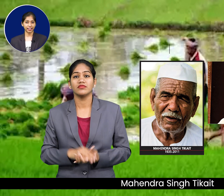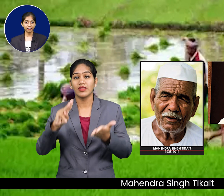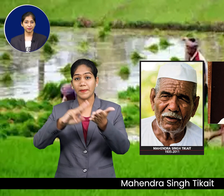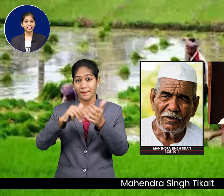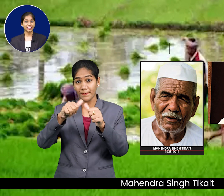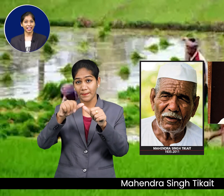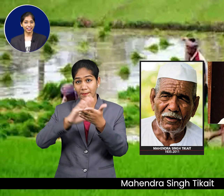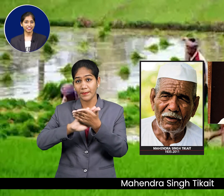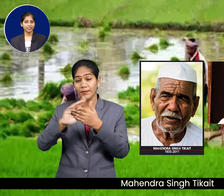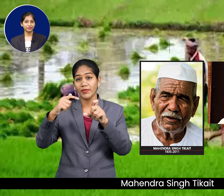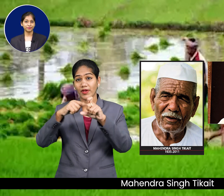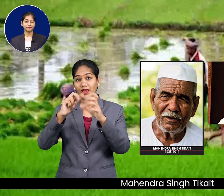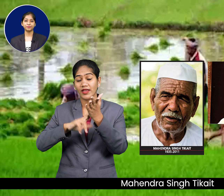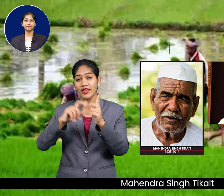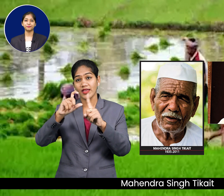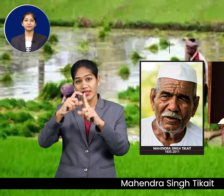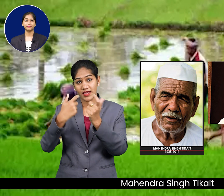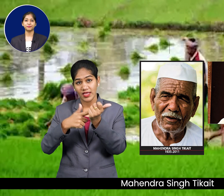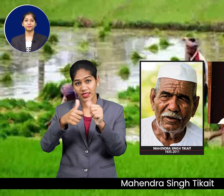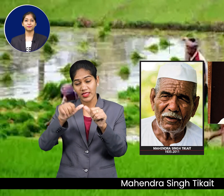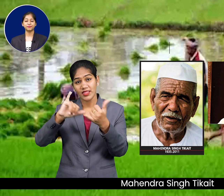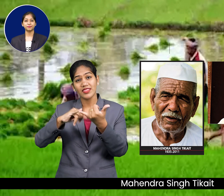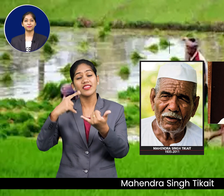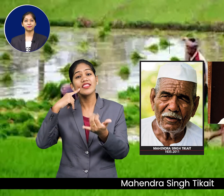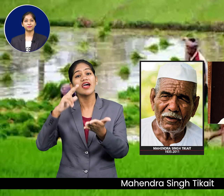Mahendra Singh Tikat,